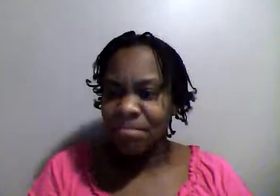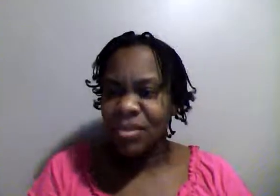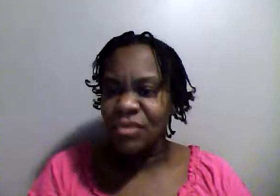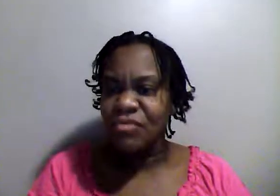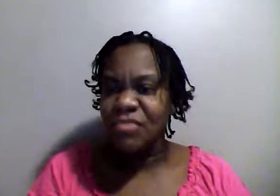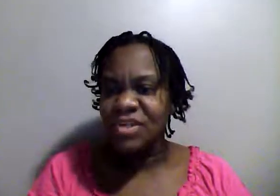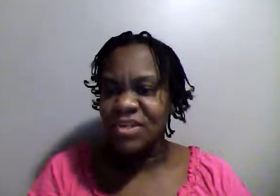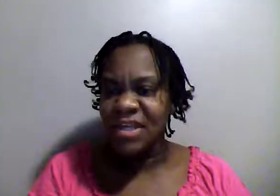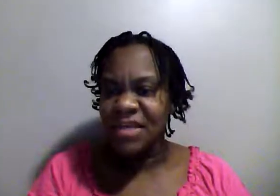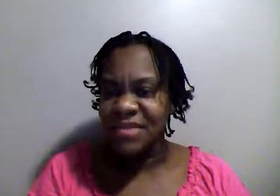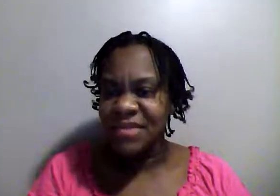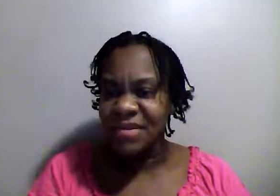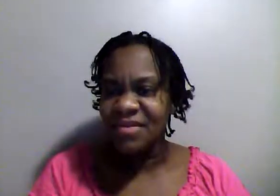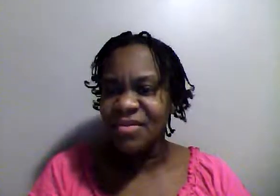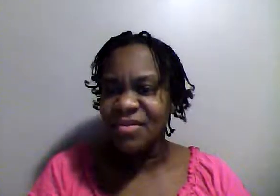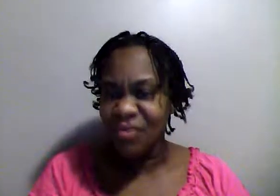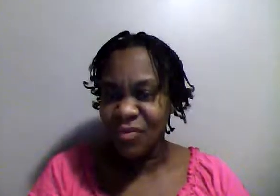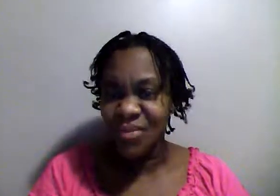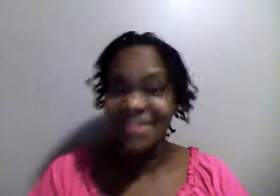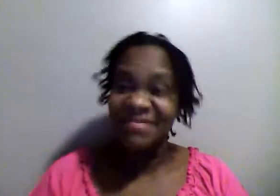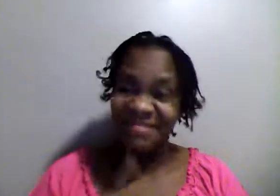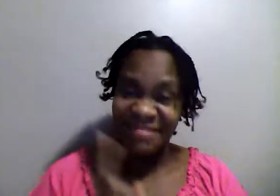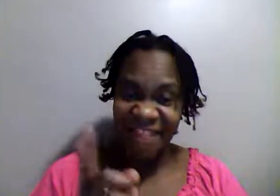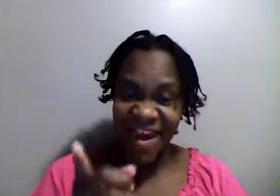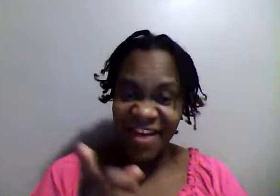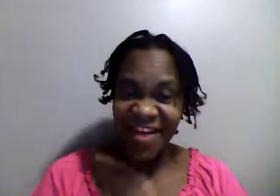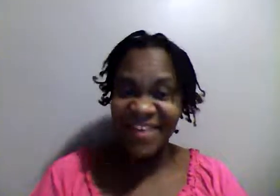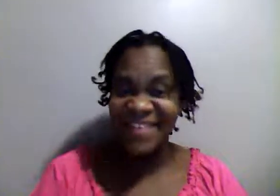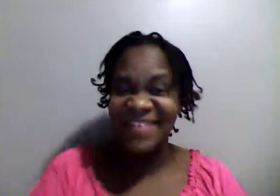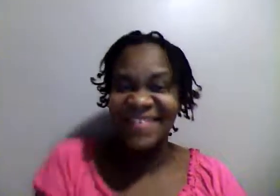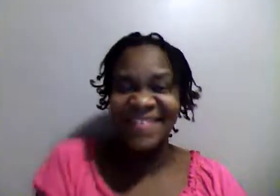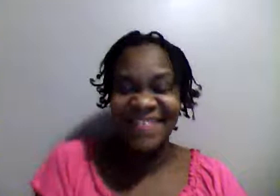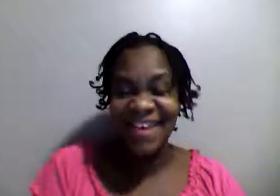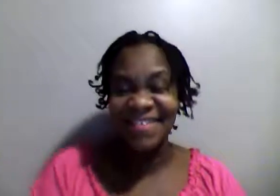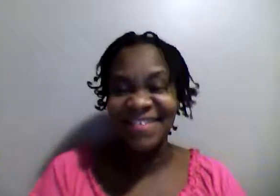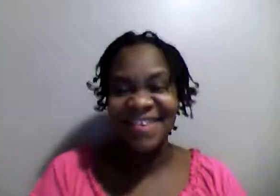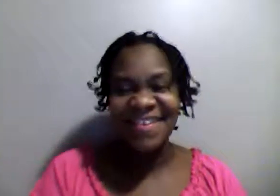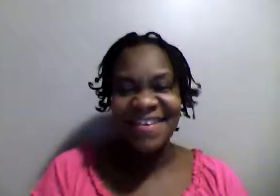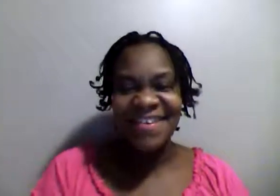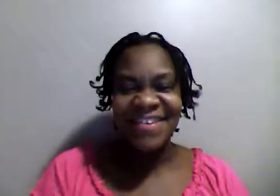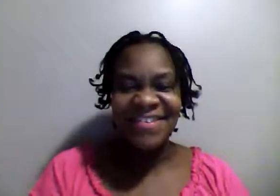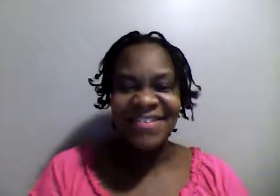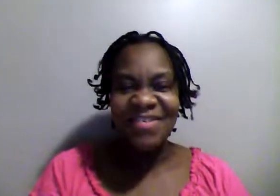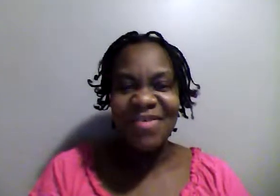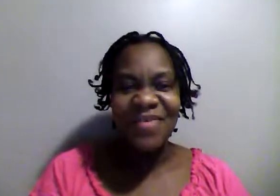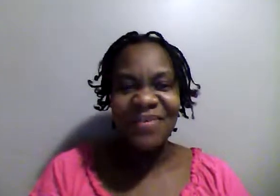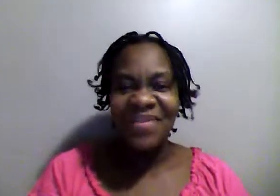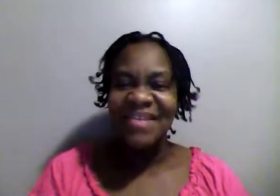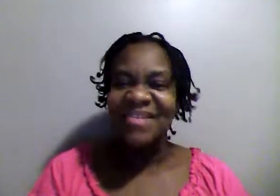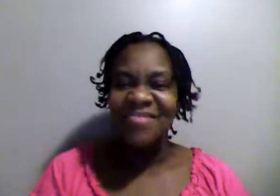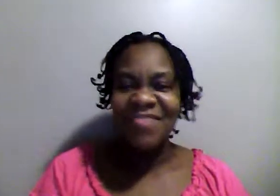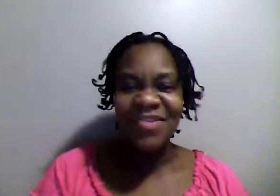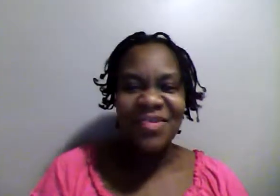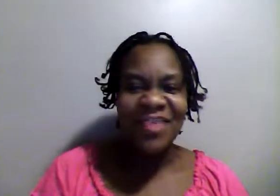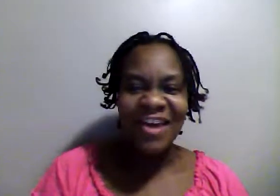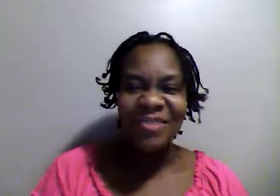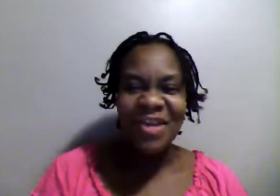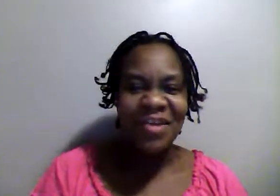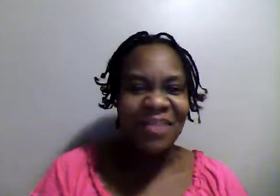too much leaves, no fruits? Right on. Yes. So you know that when your plant